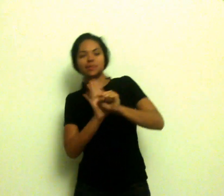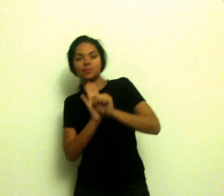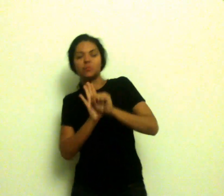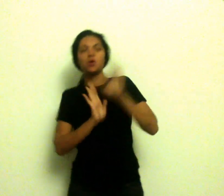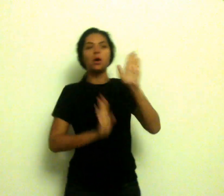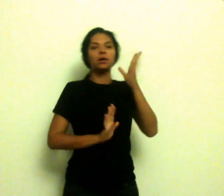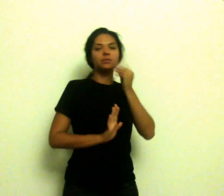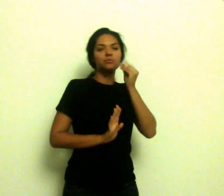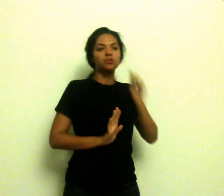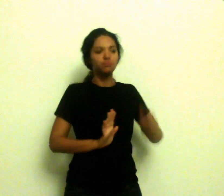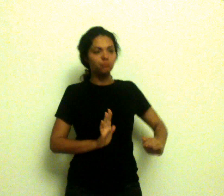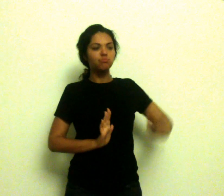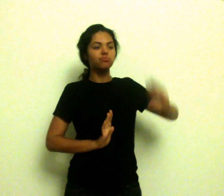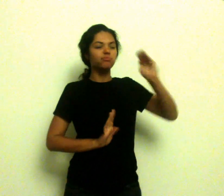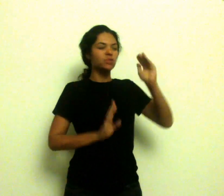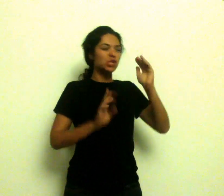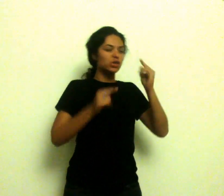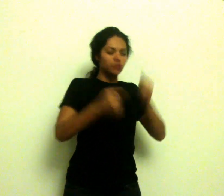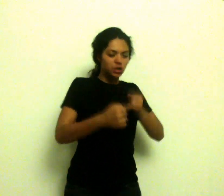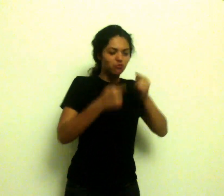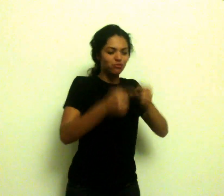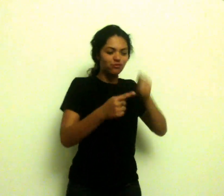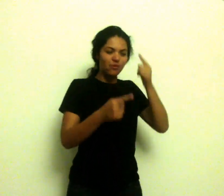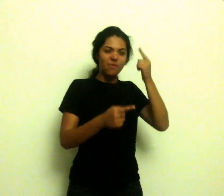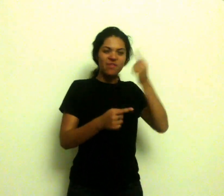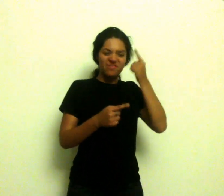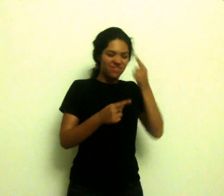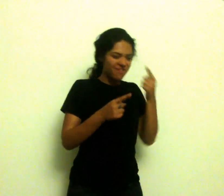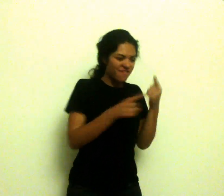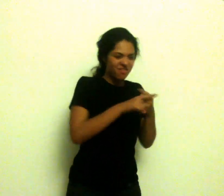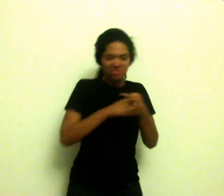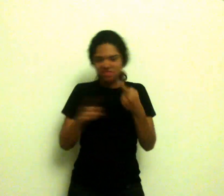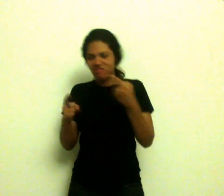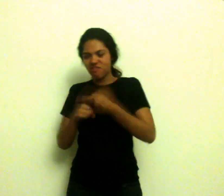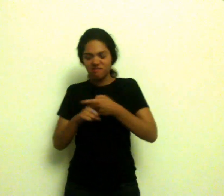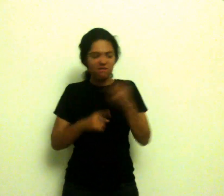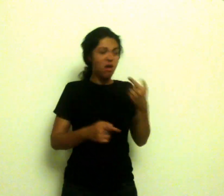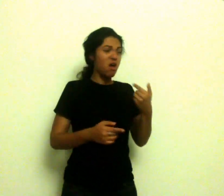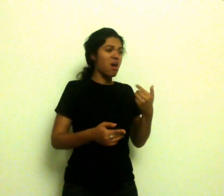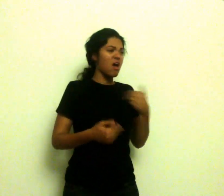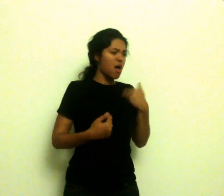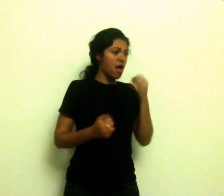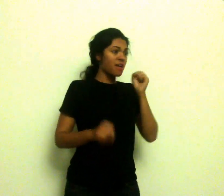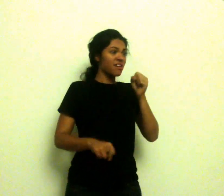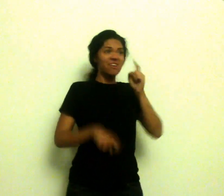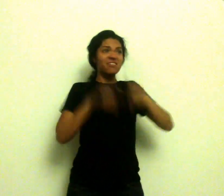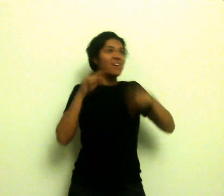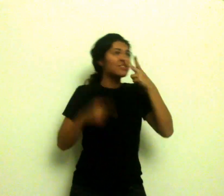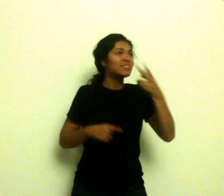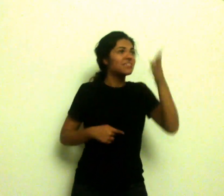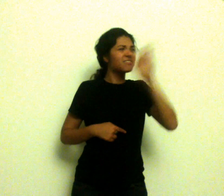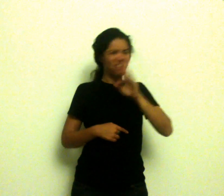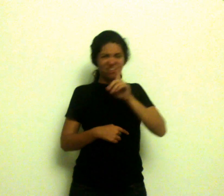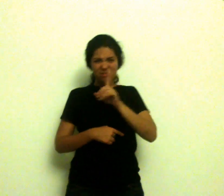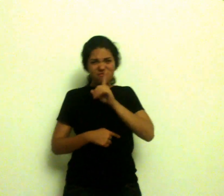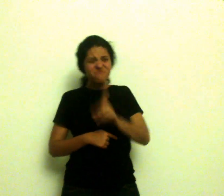struggling between naturalism and theism. At other points between pantheism and theism, one of the greatest struggles of his life. But